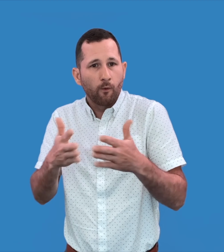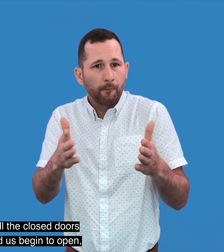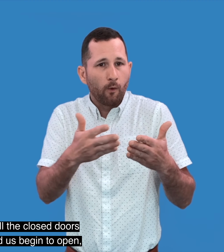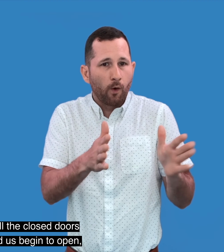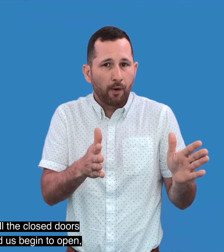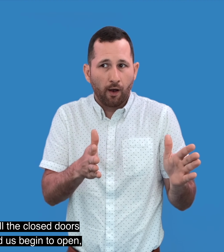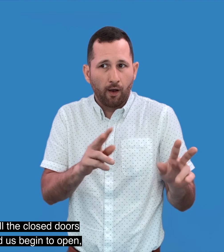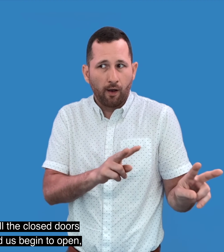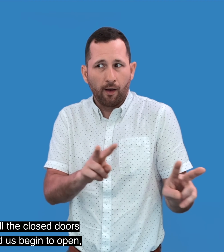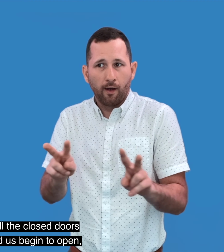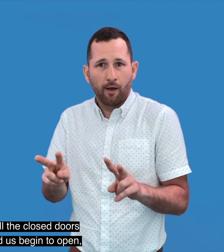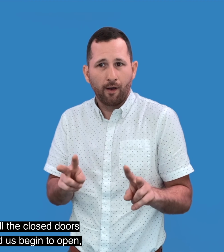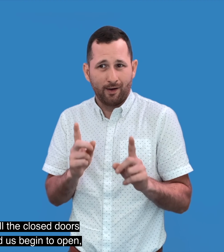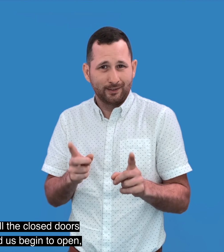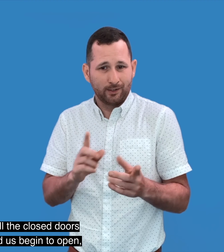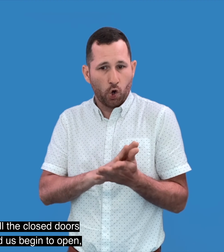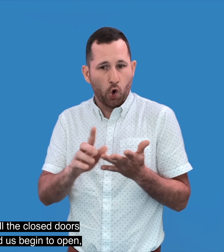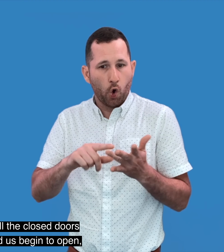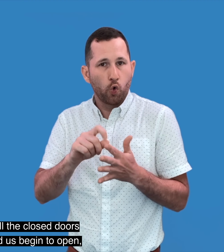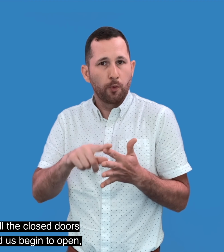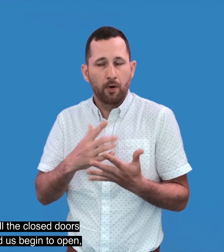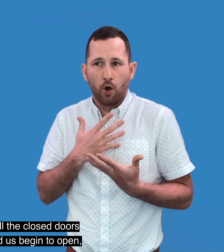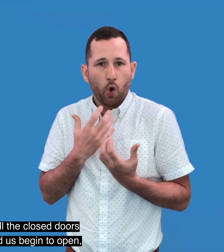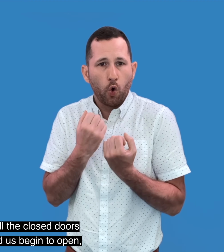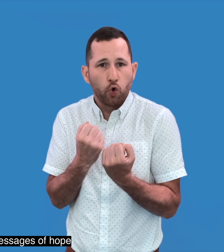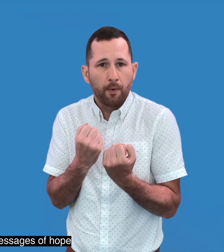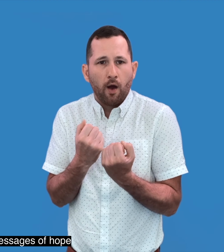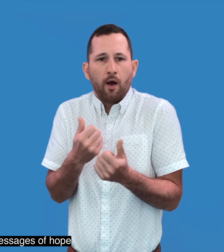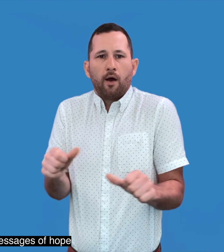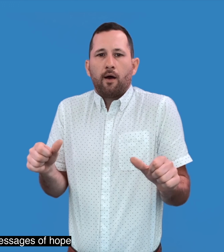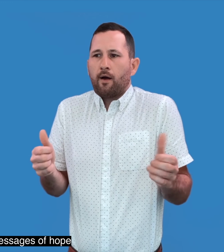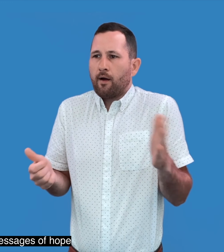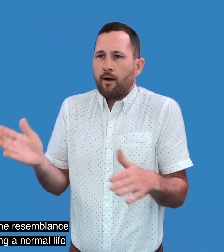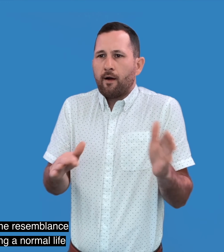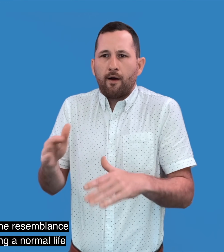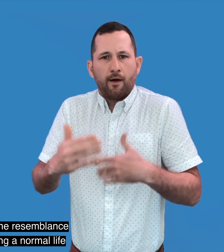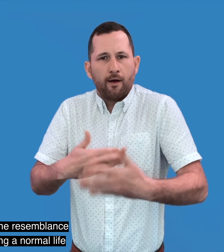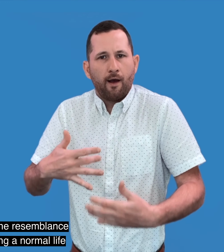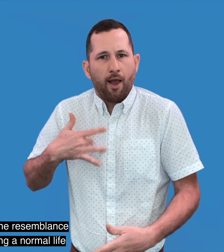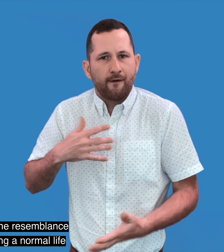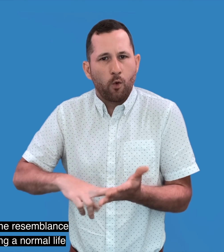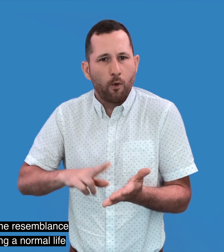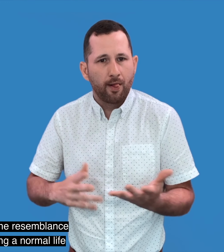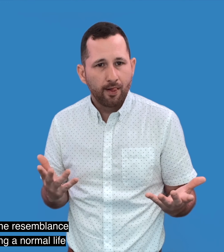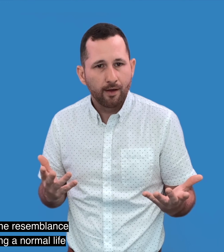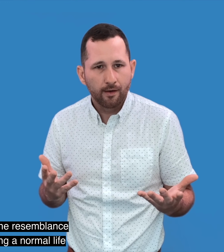When all the closed doors all around us begin to open, the messages of hope and the resemblance of living a normal